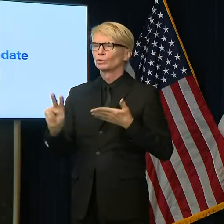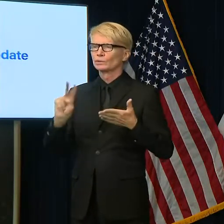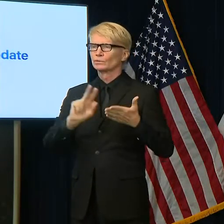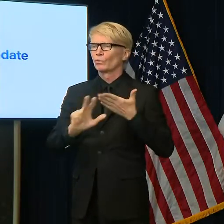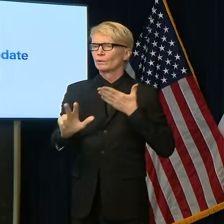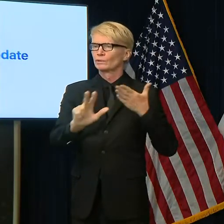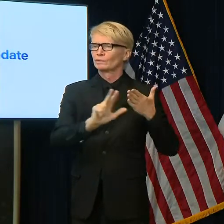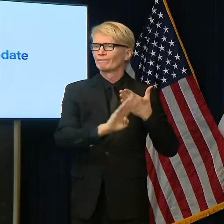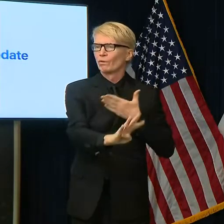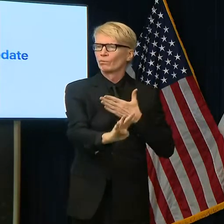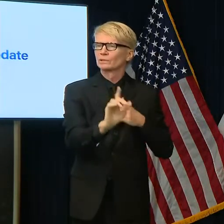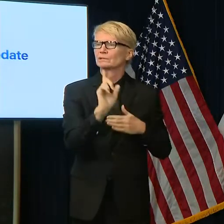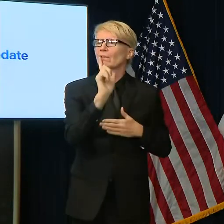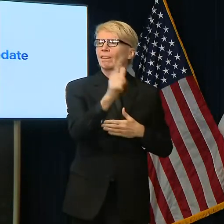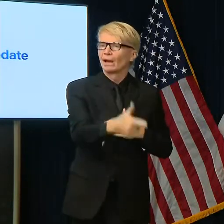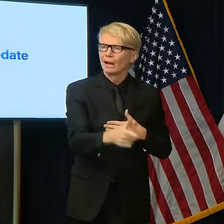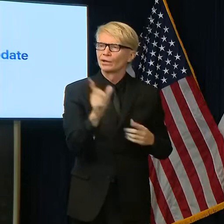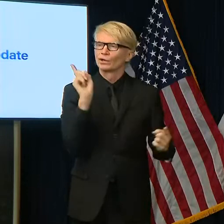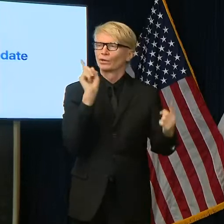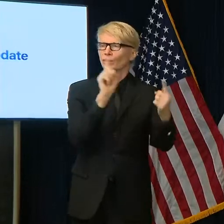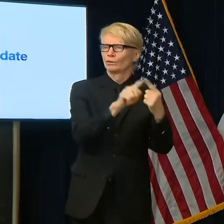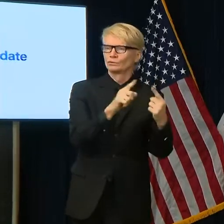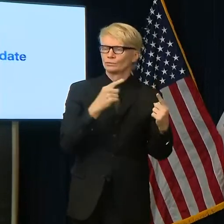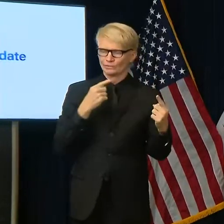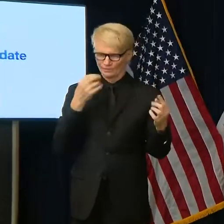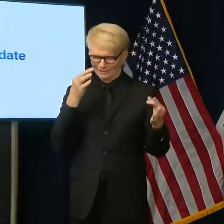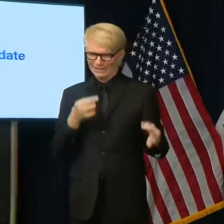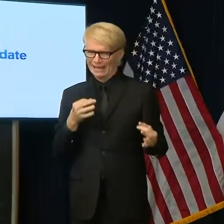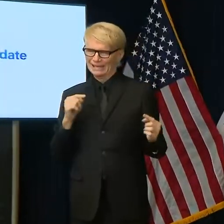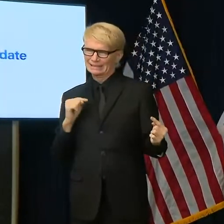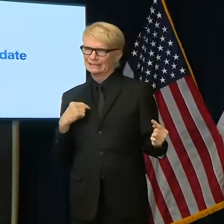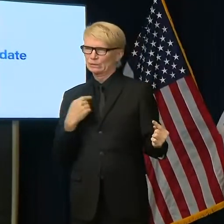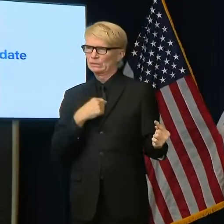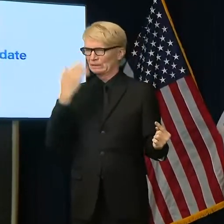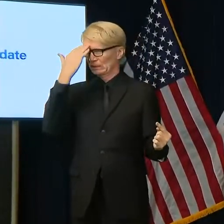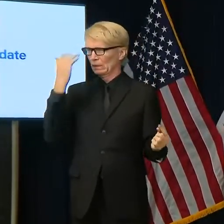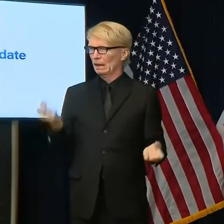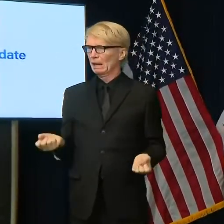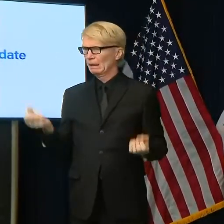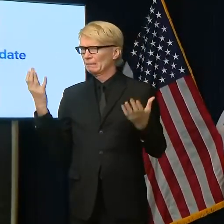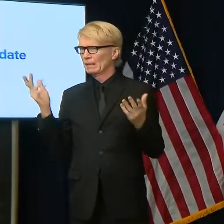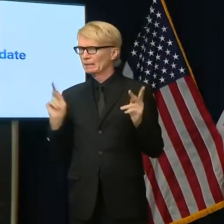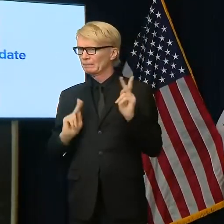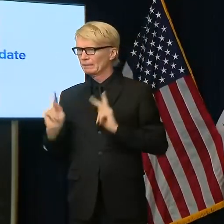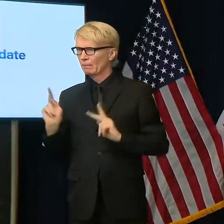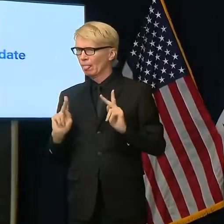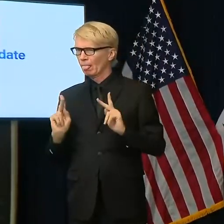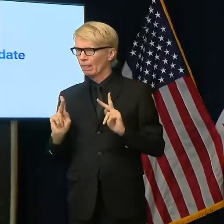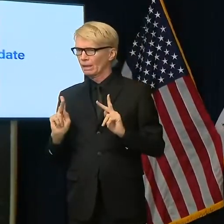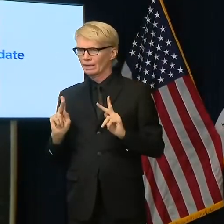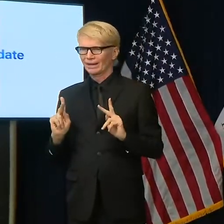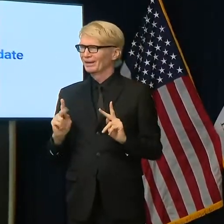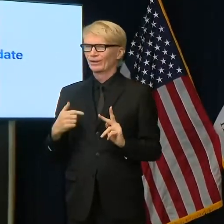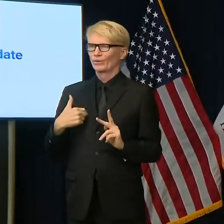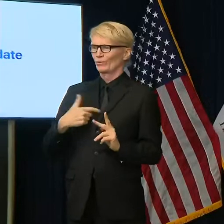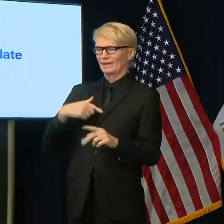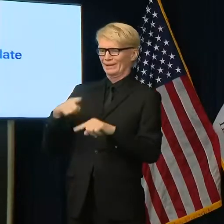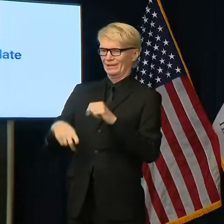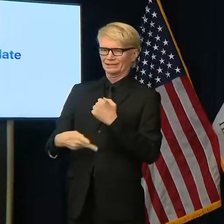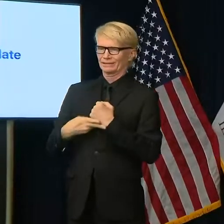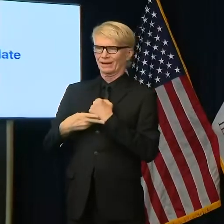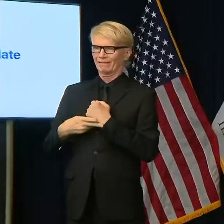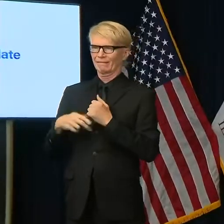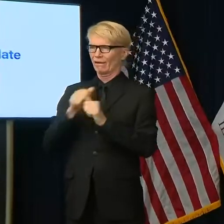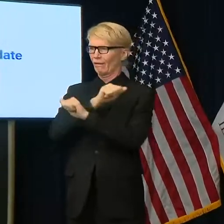more, and say there is going to be a certain number of people, because we don't have treatments that will save